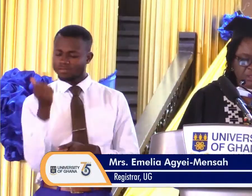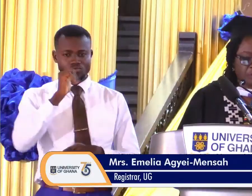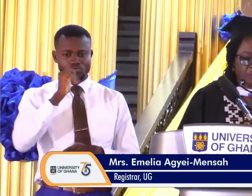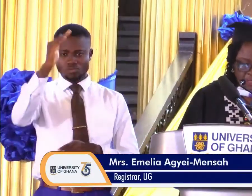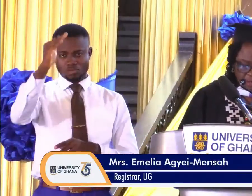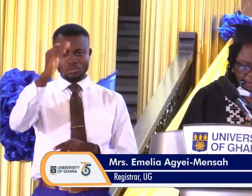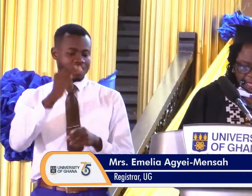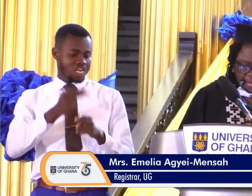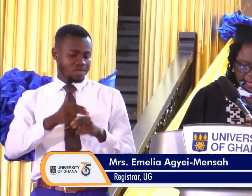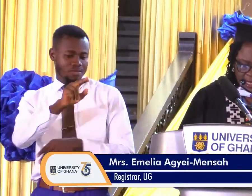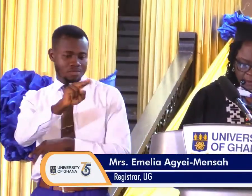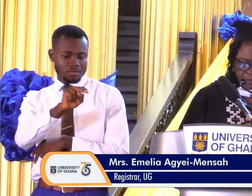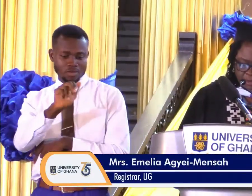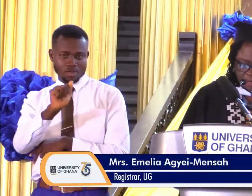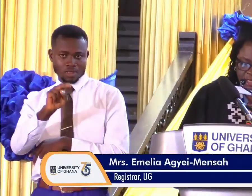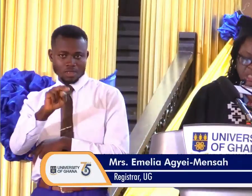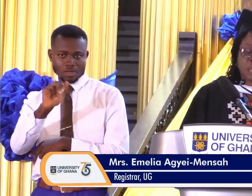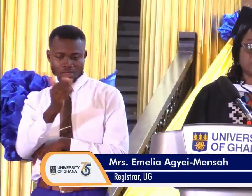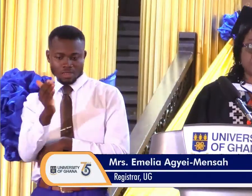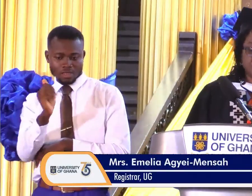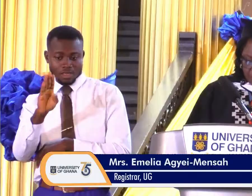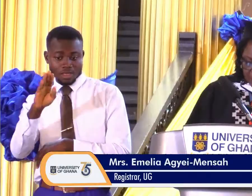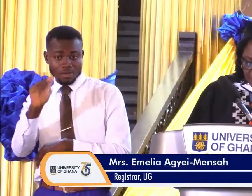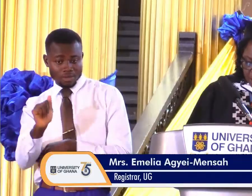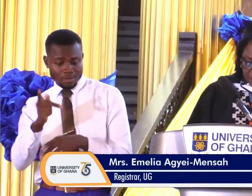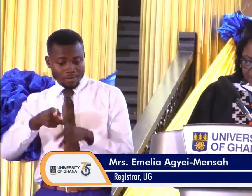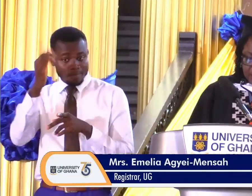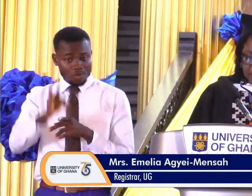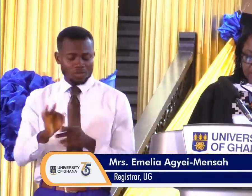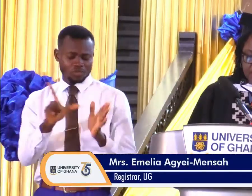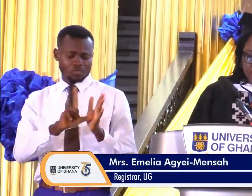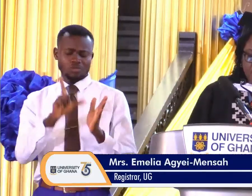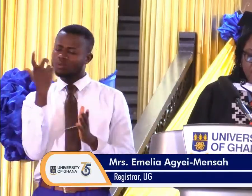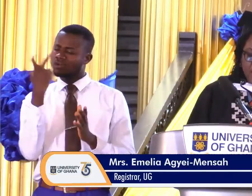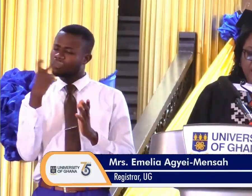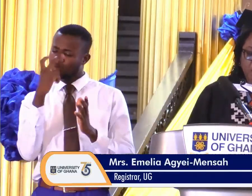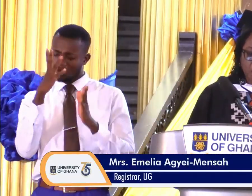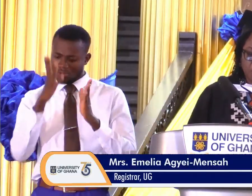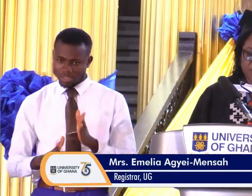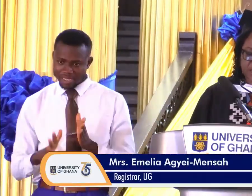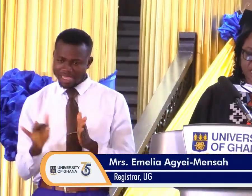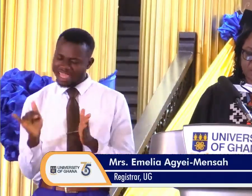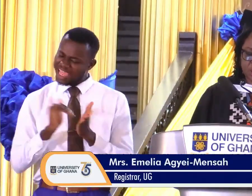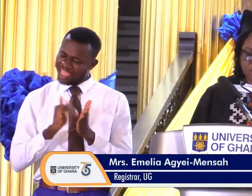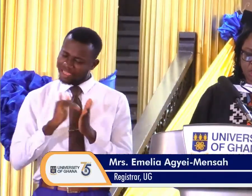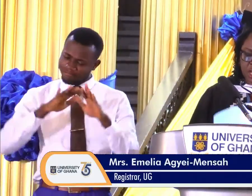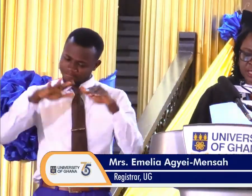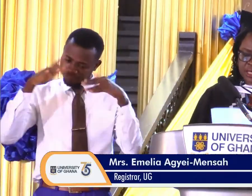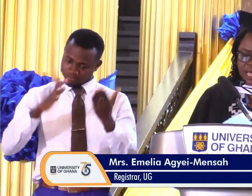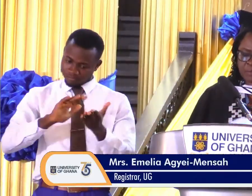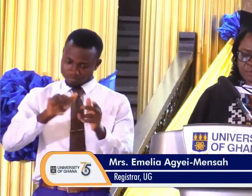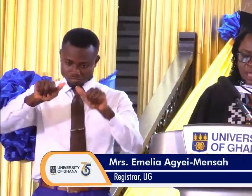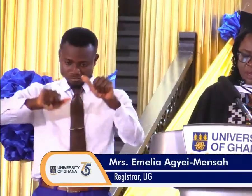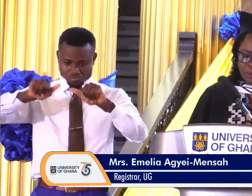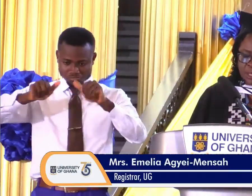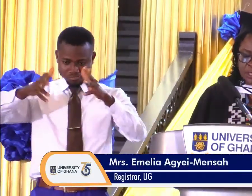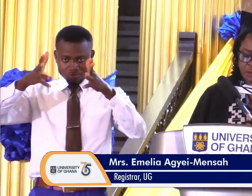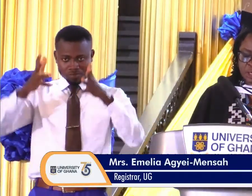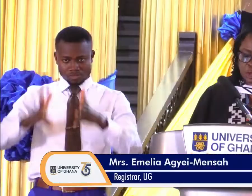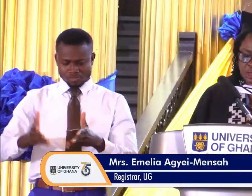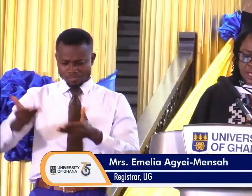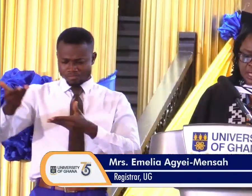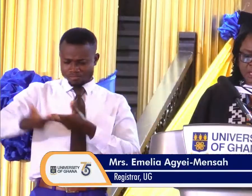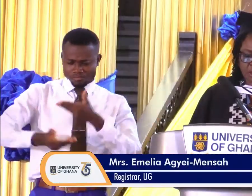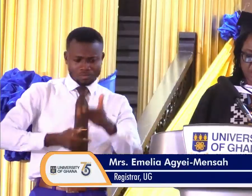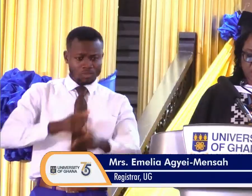of the University of Ghana. She's a professor of linguistics, an accomplished administrator, and brings over